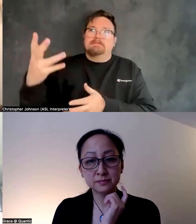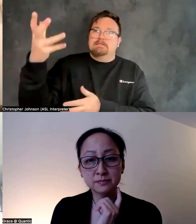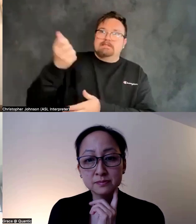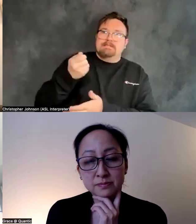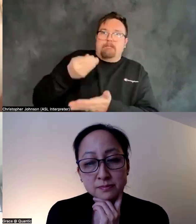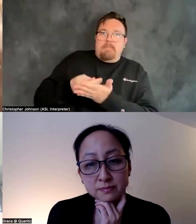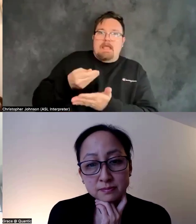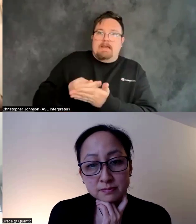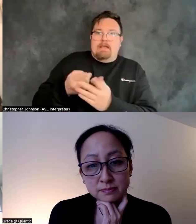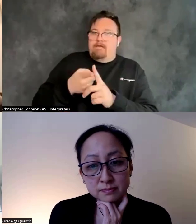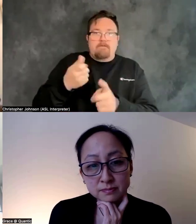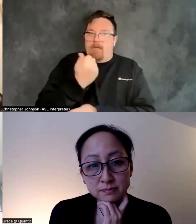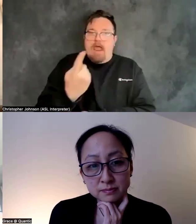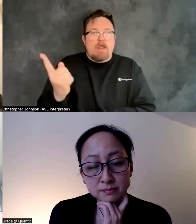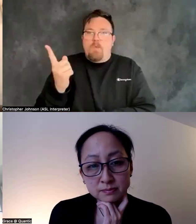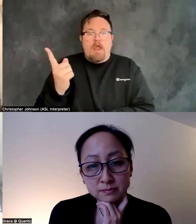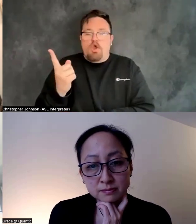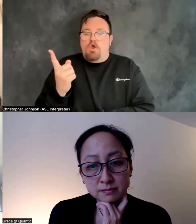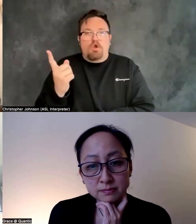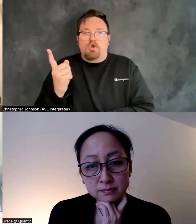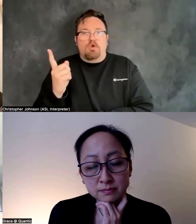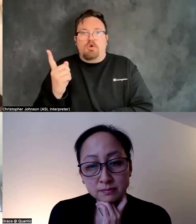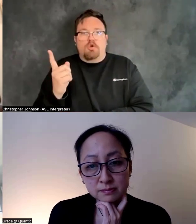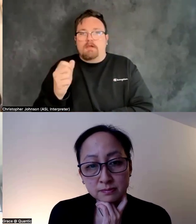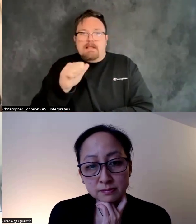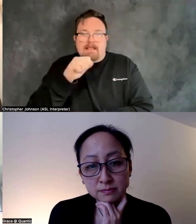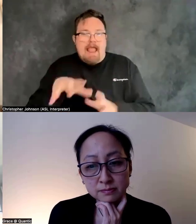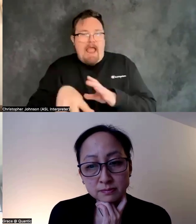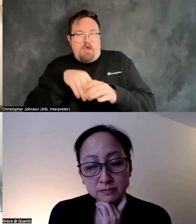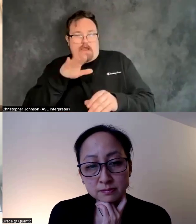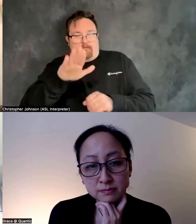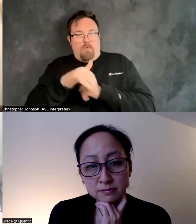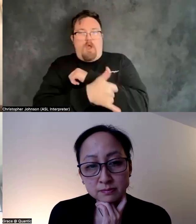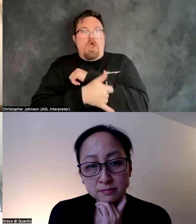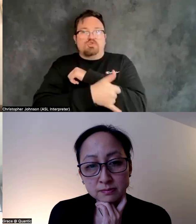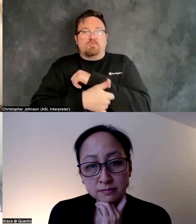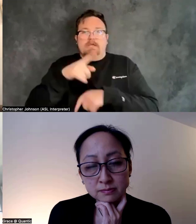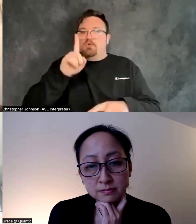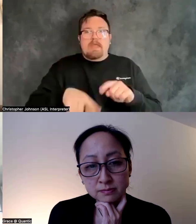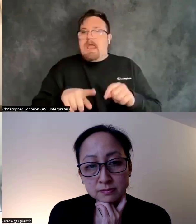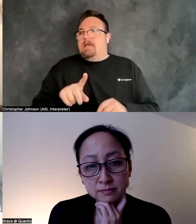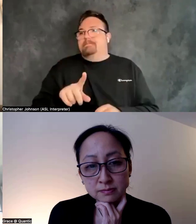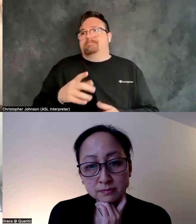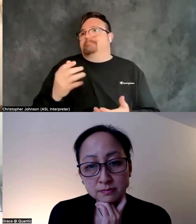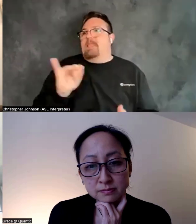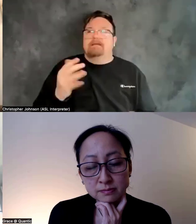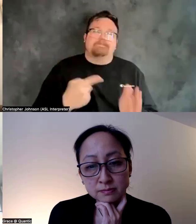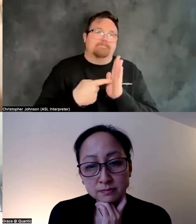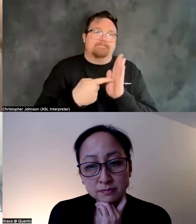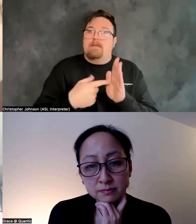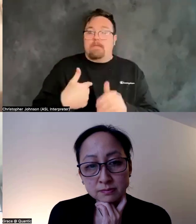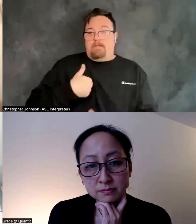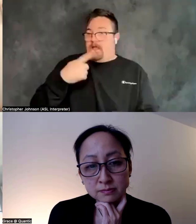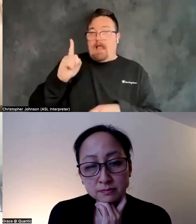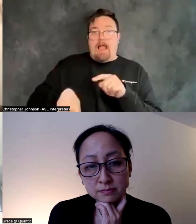from anywhere other than just your local community, your country. You wouldn't be able to get, like, I wouldn't be able to